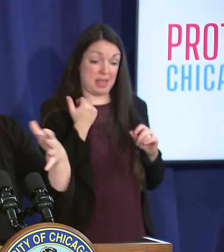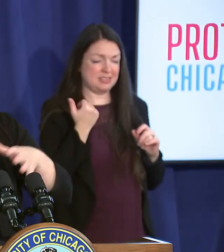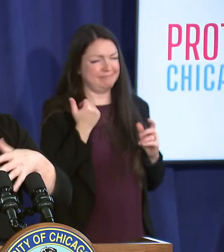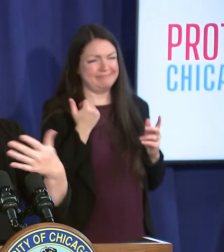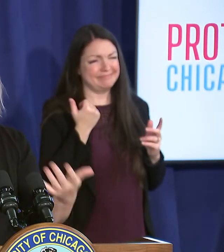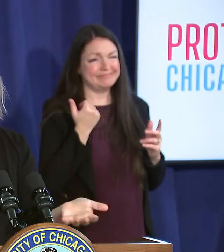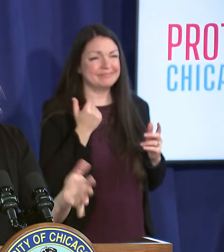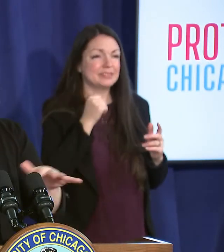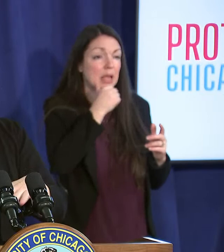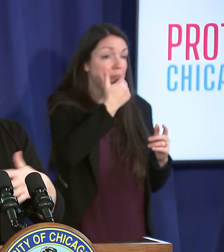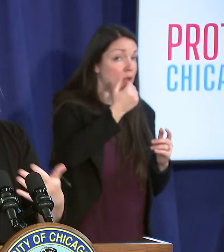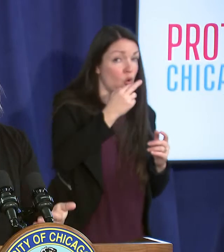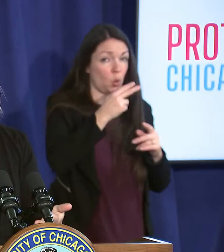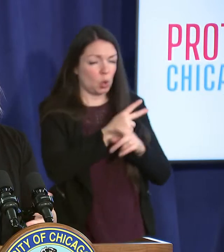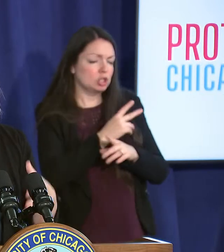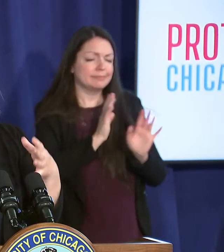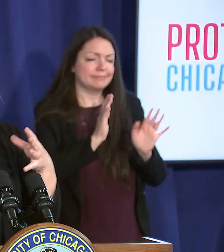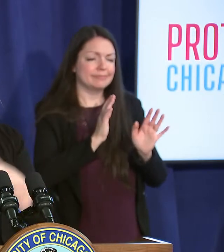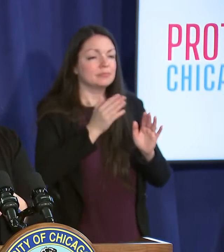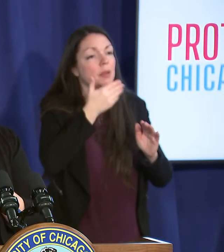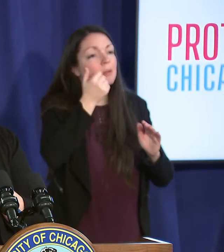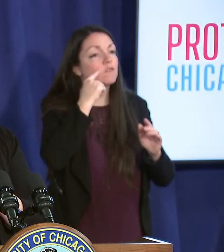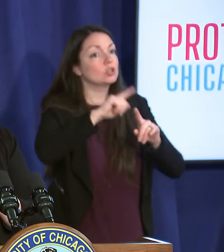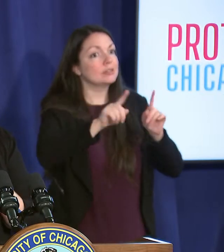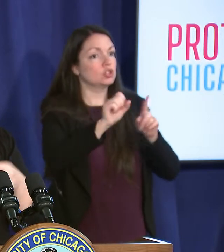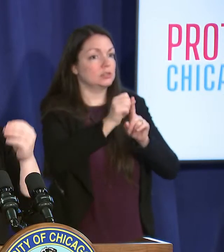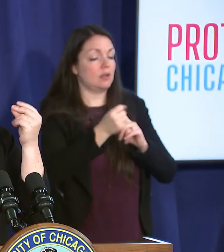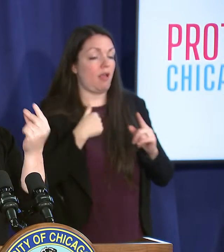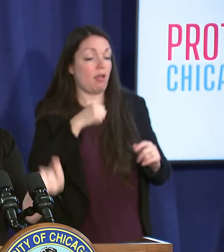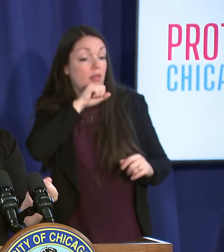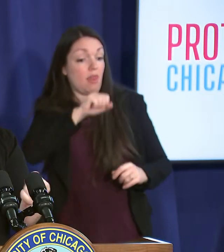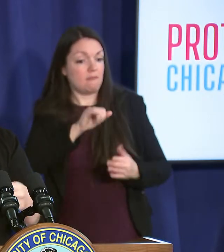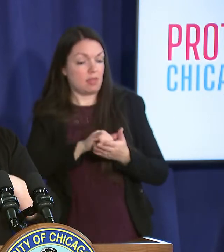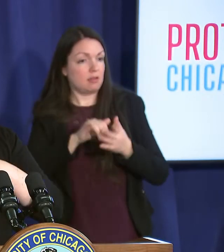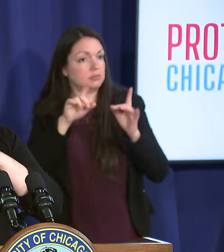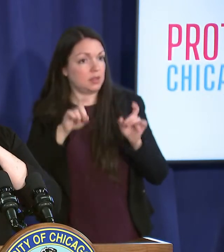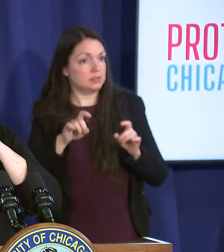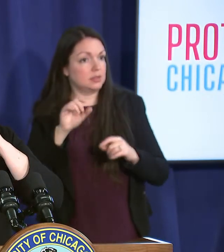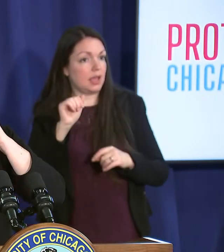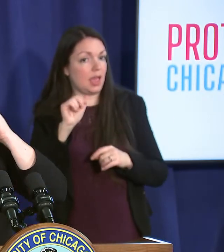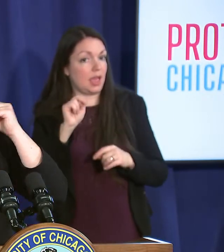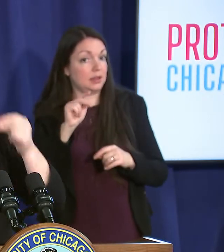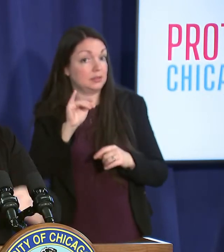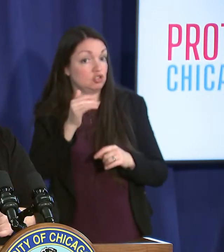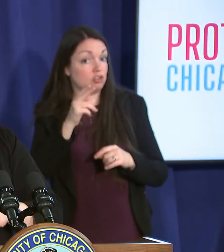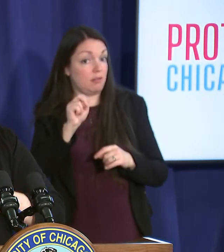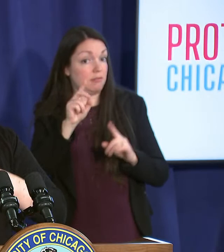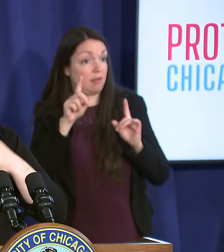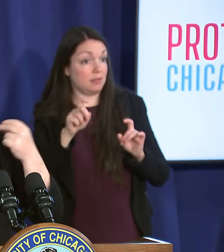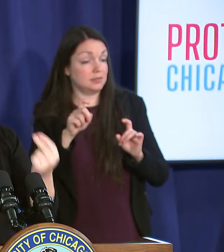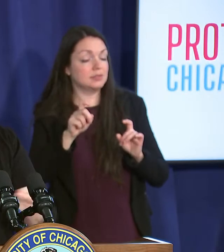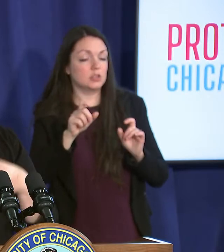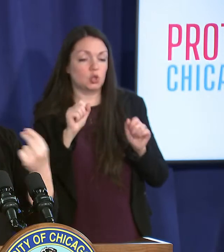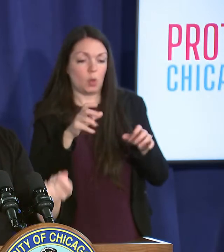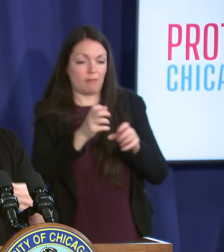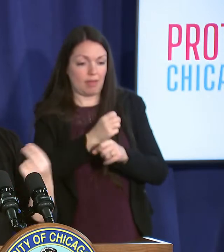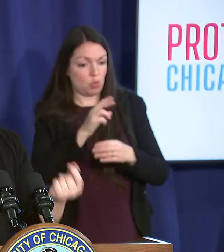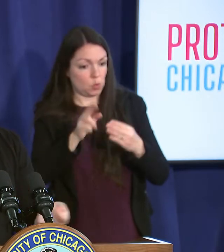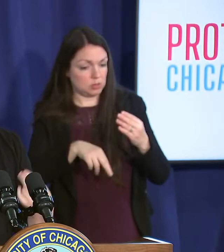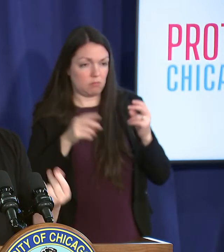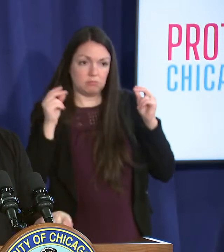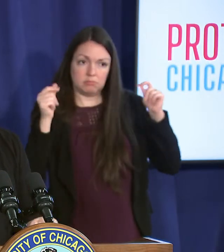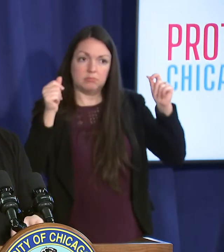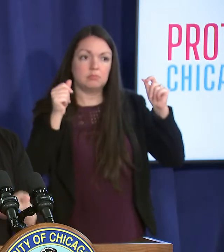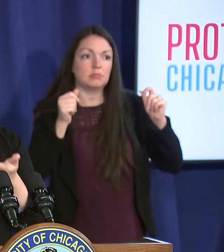worse. They're better for different scenarios. I love the antigens because you get them right away and you can act on that. And I think